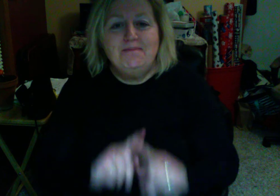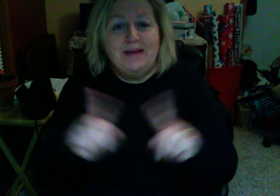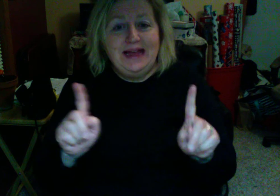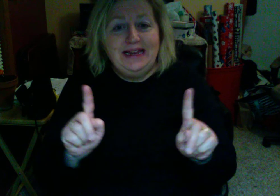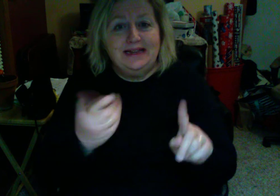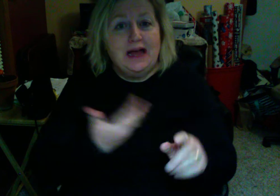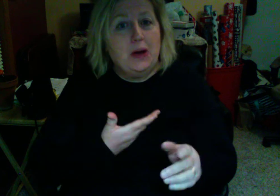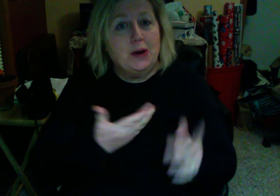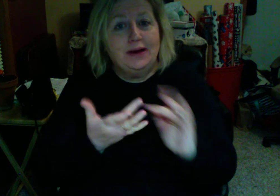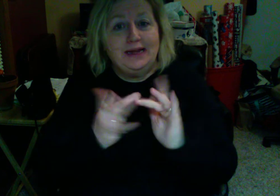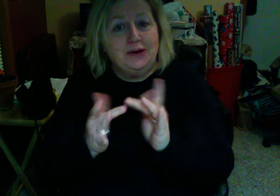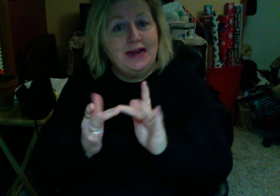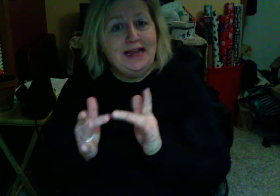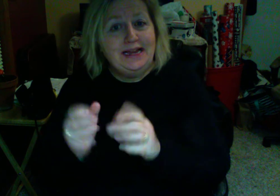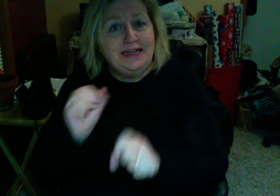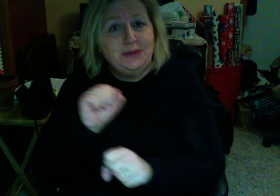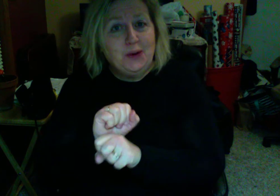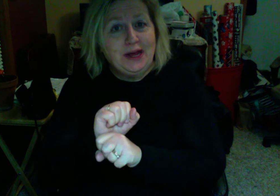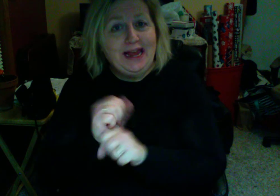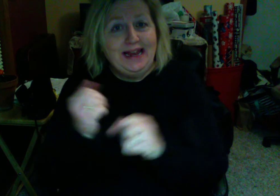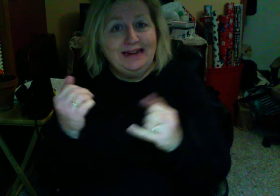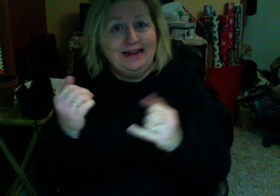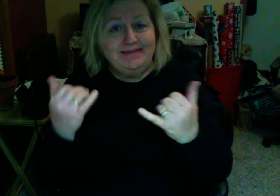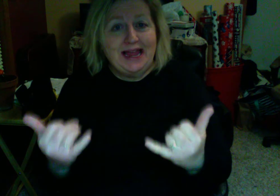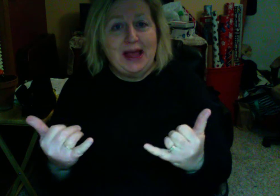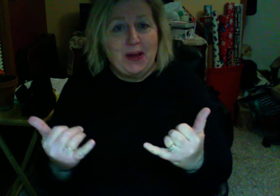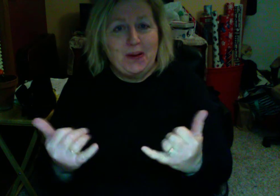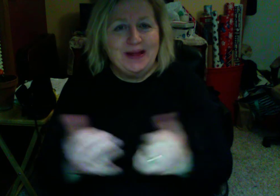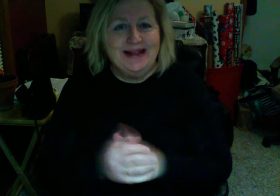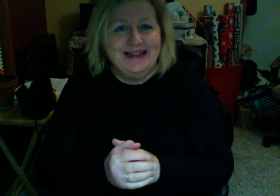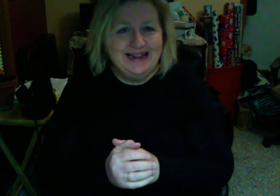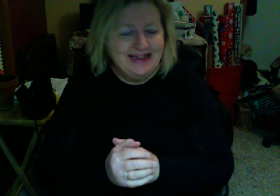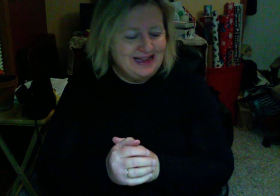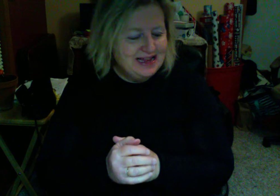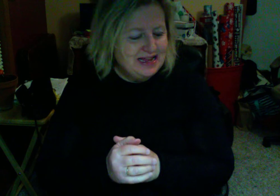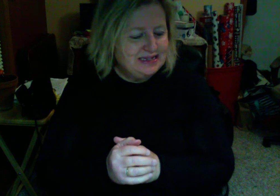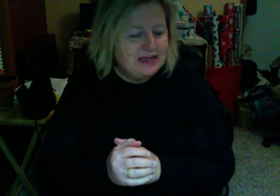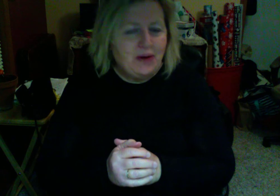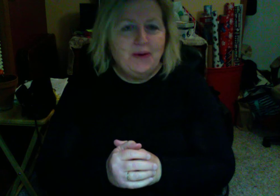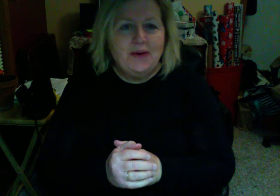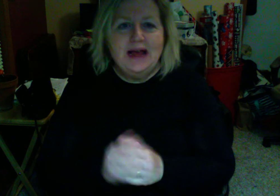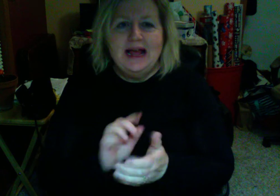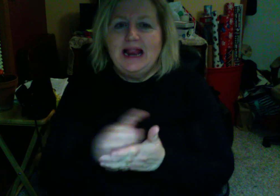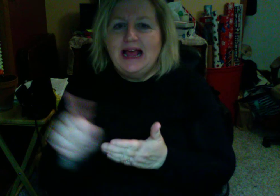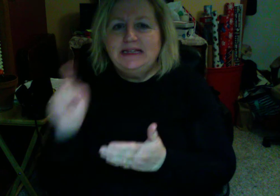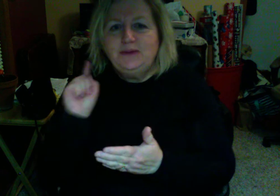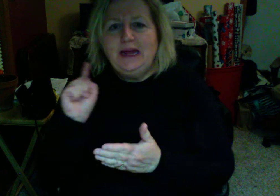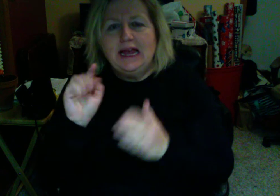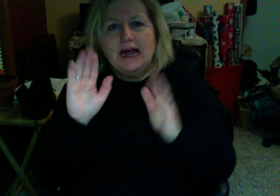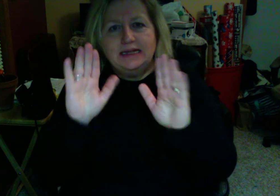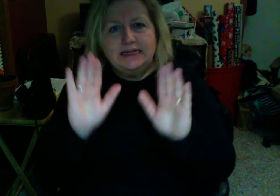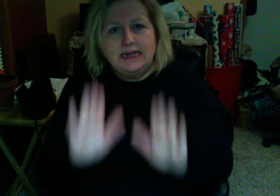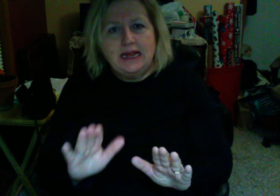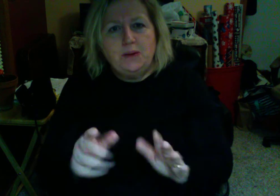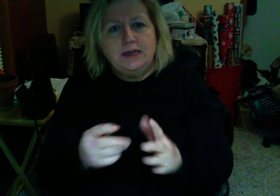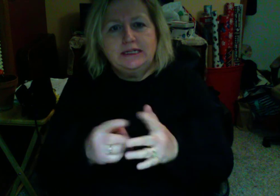But our internet is working now. So last week on Sunday, we